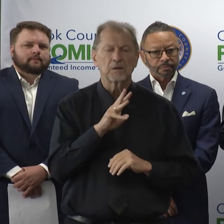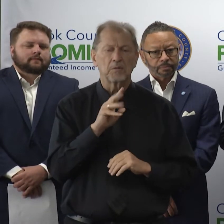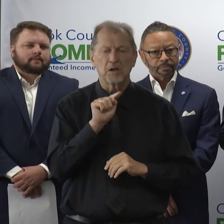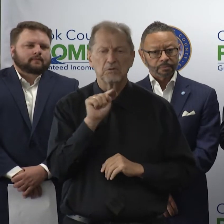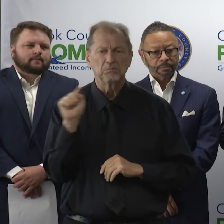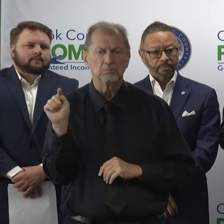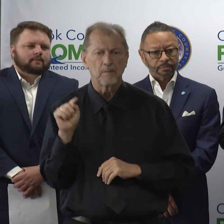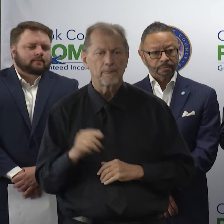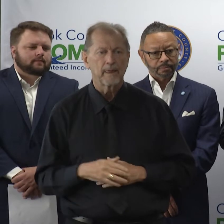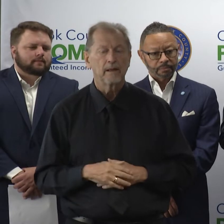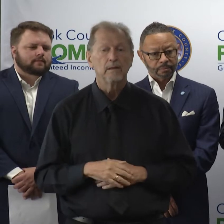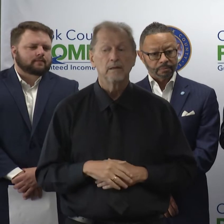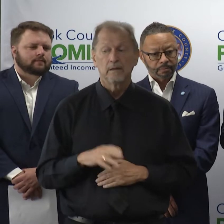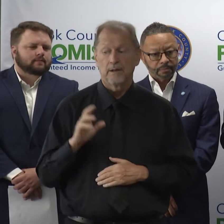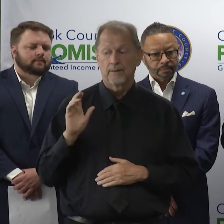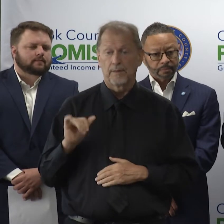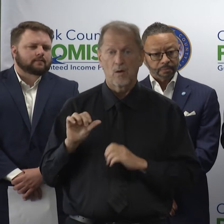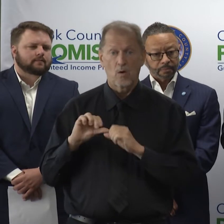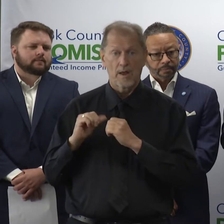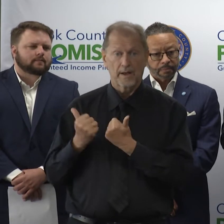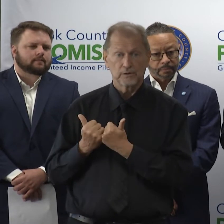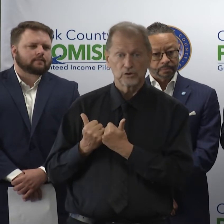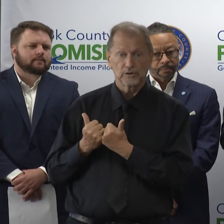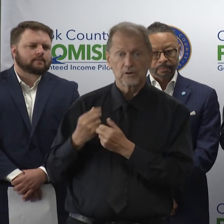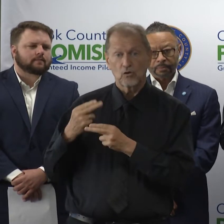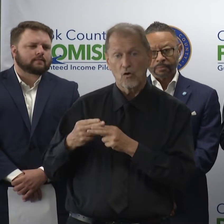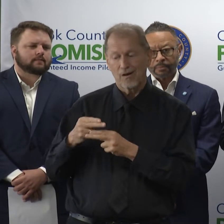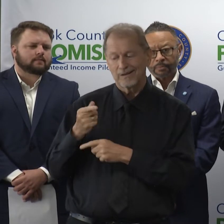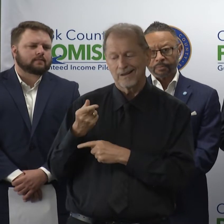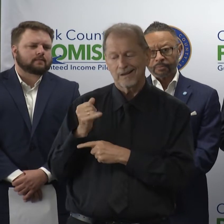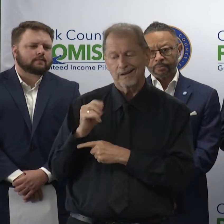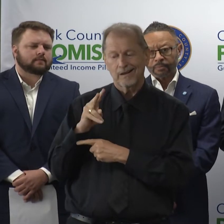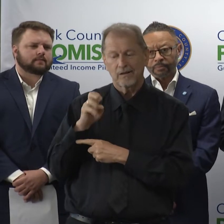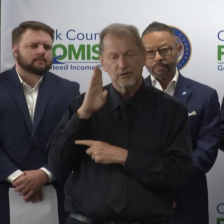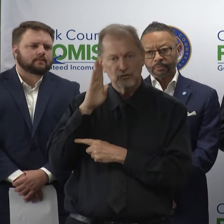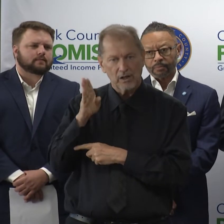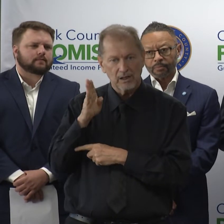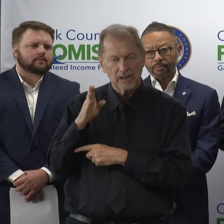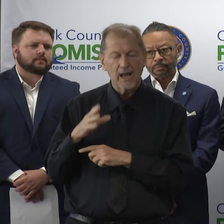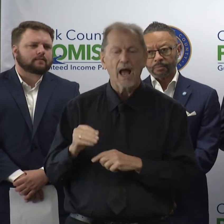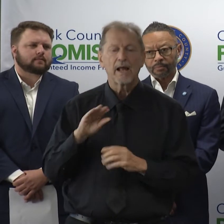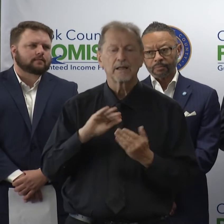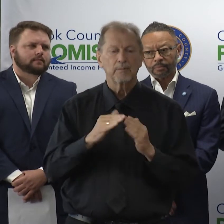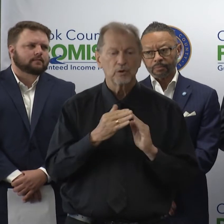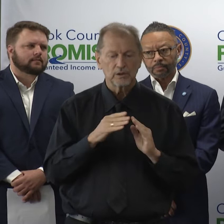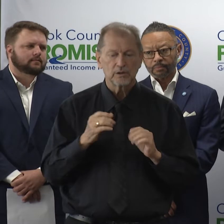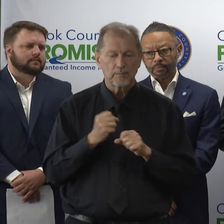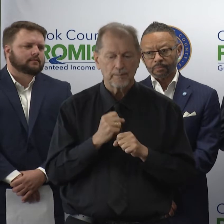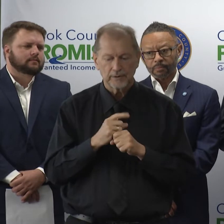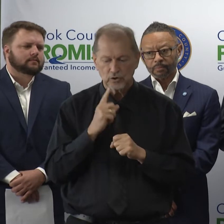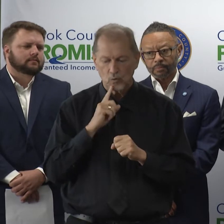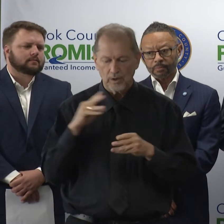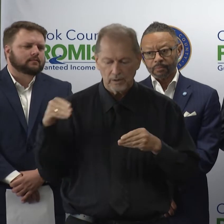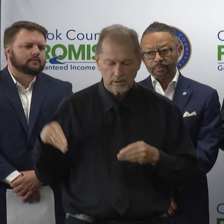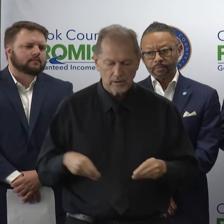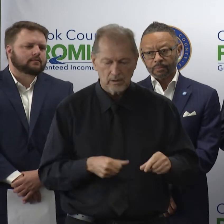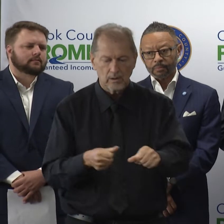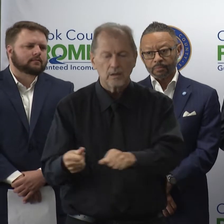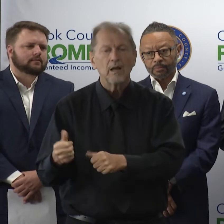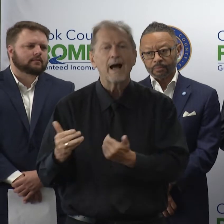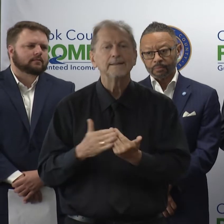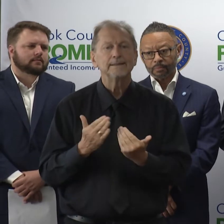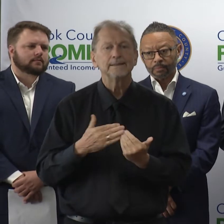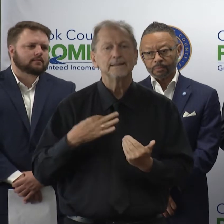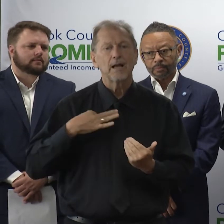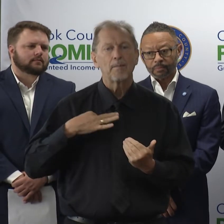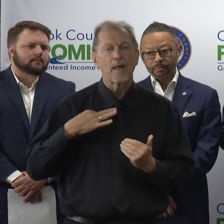closely with GiveDirectly and local community advocates to ensure that our application is as streamlined